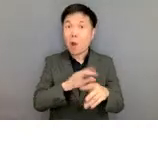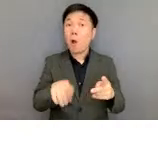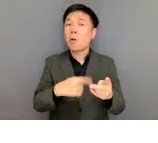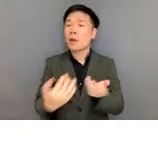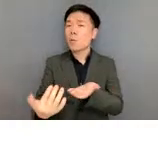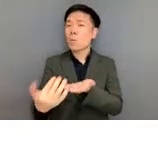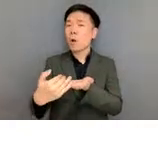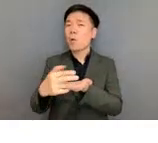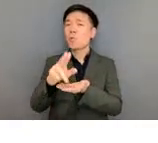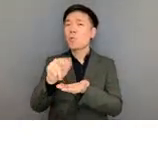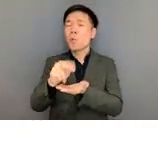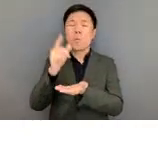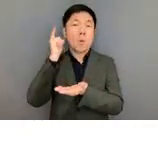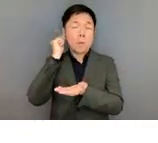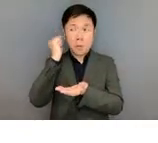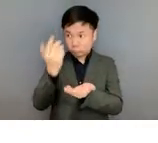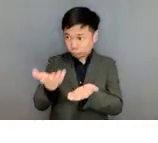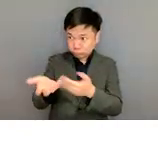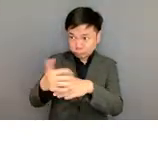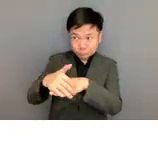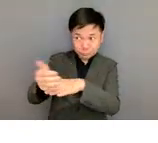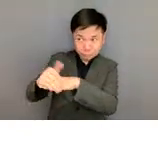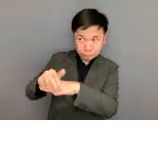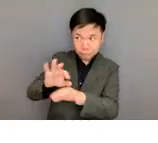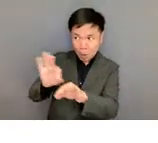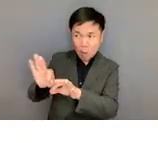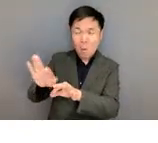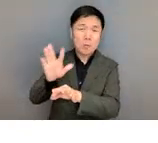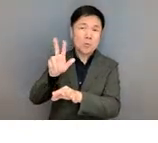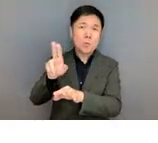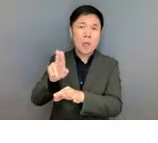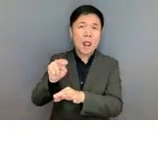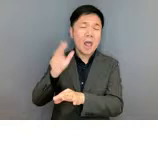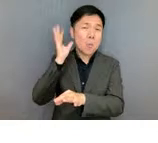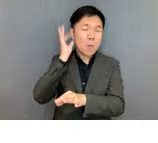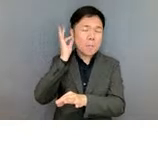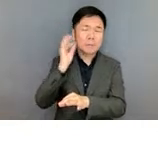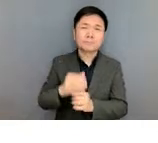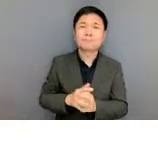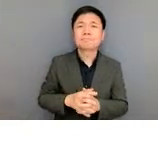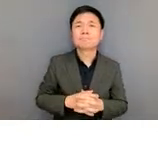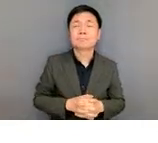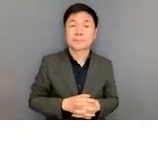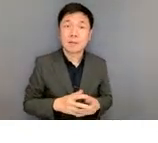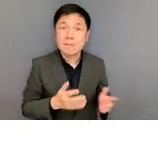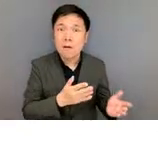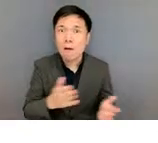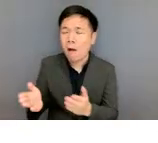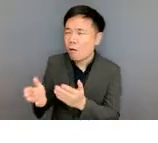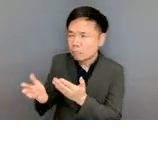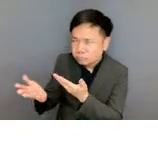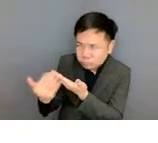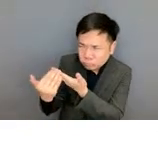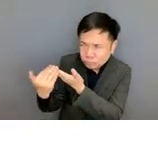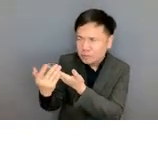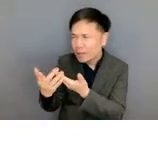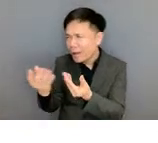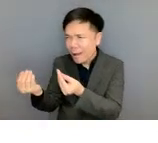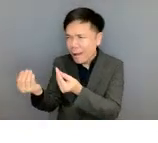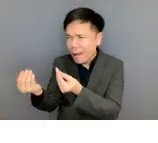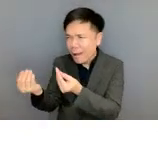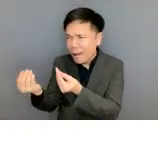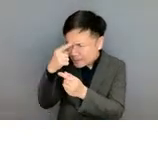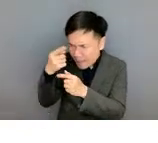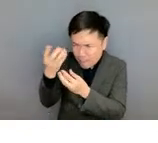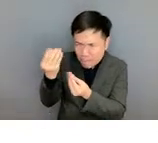for gender expertise there. So there are all kinds of ways that we can look for these human and financial resources that we need to do this